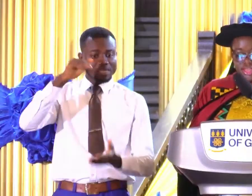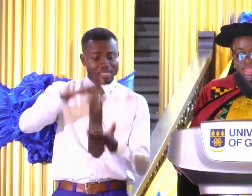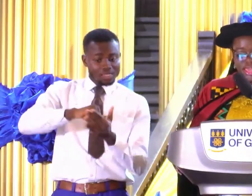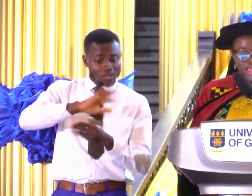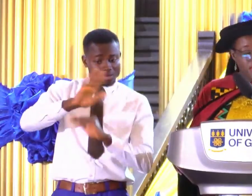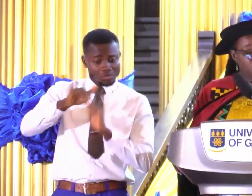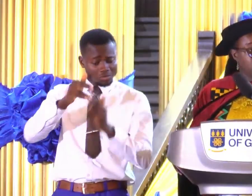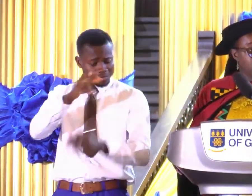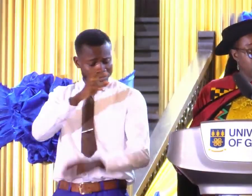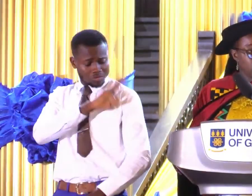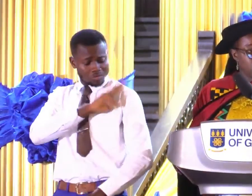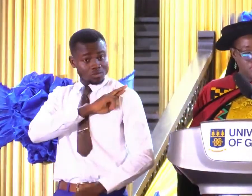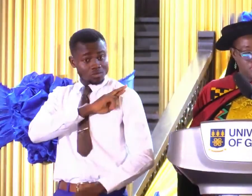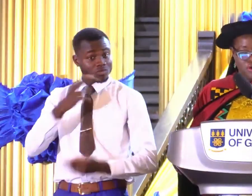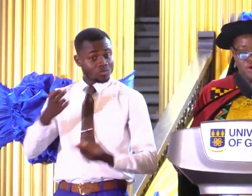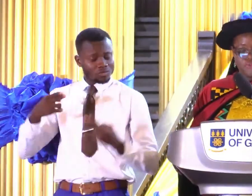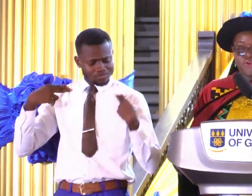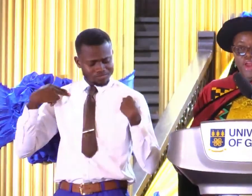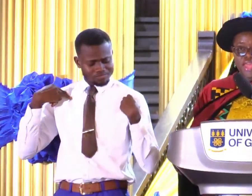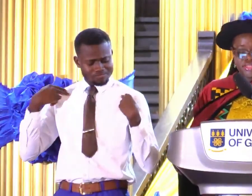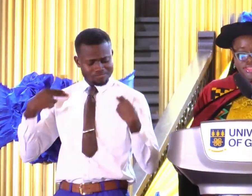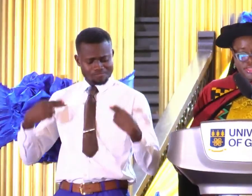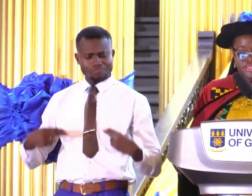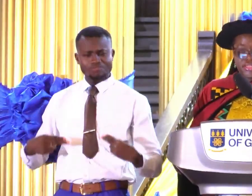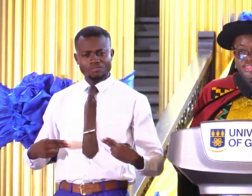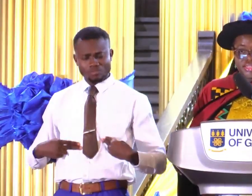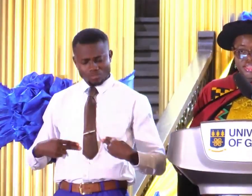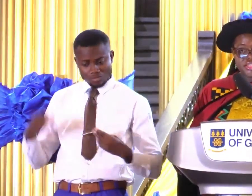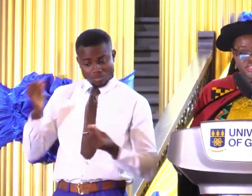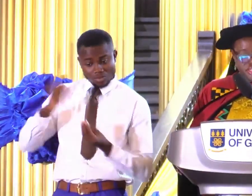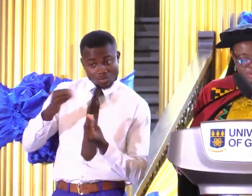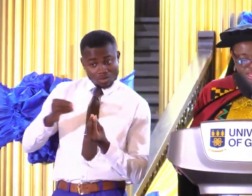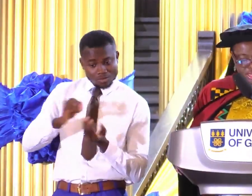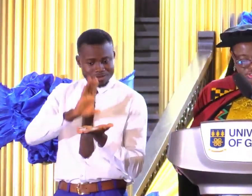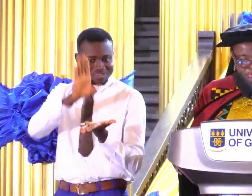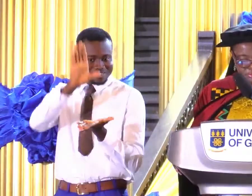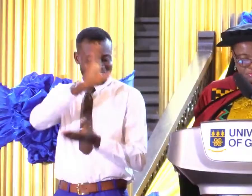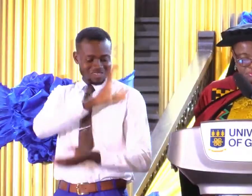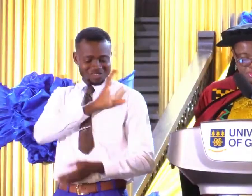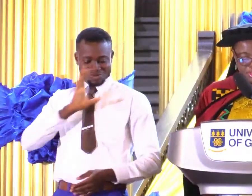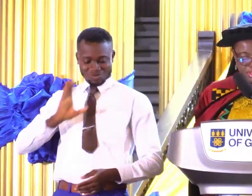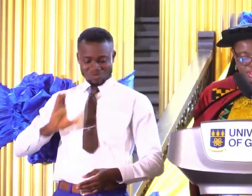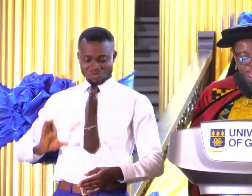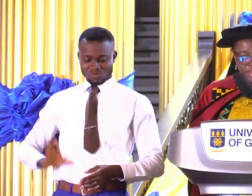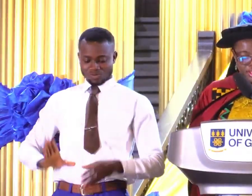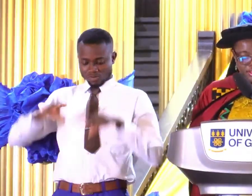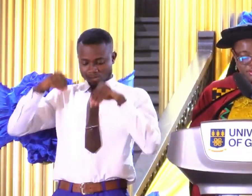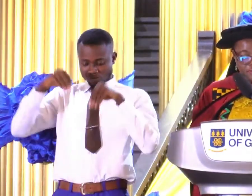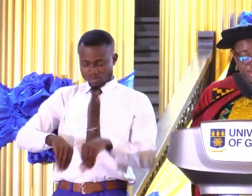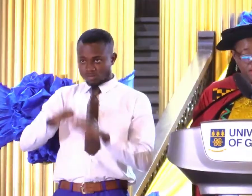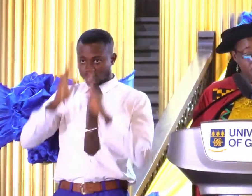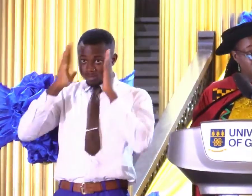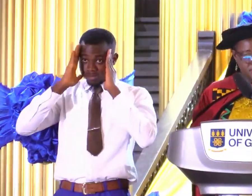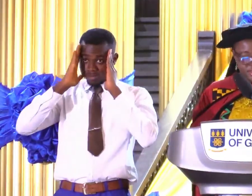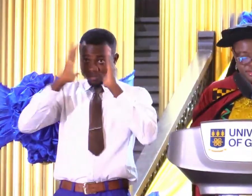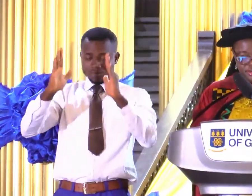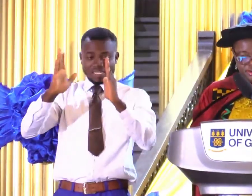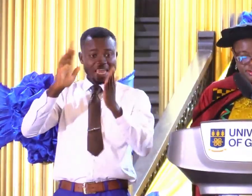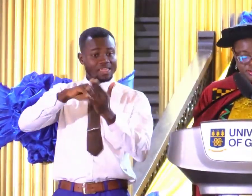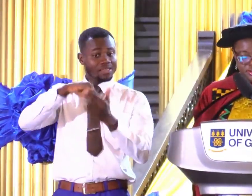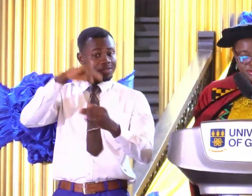case, a healthy dose of Christ-centered determination. The final